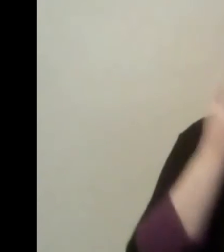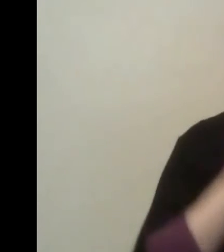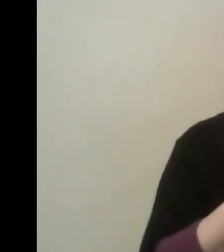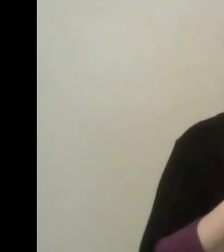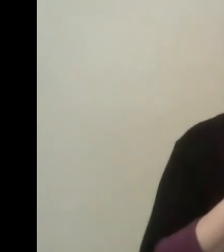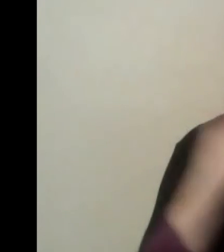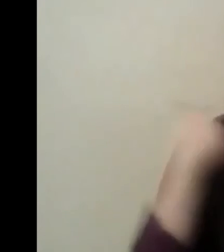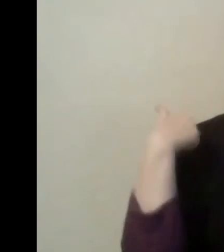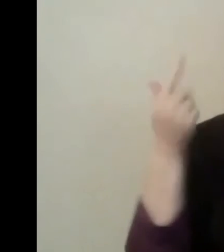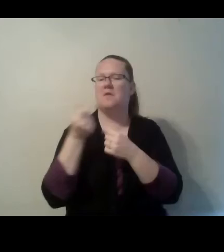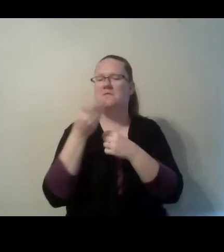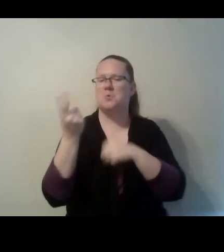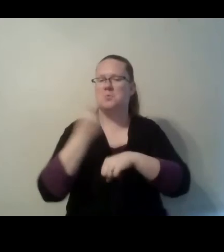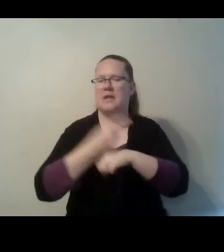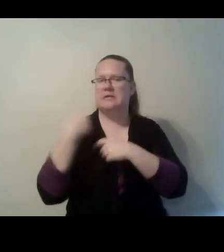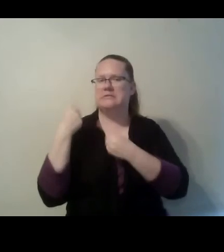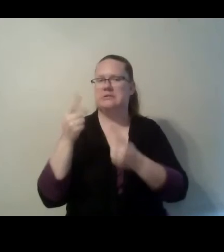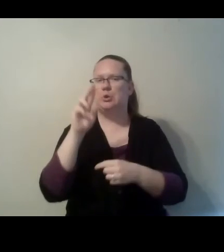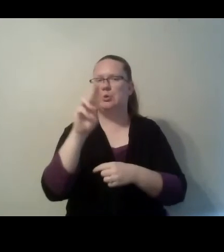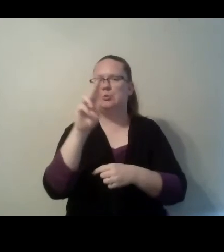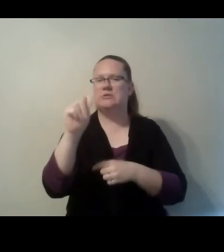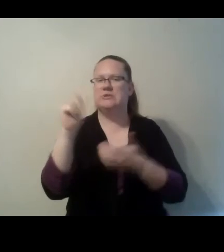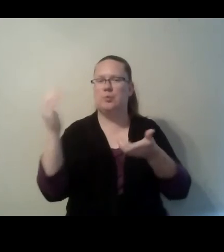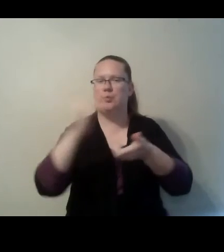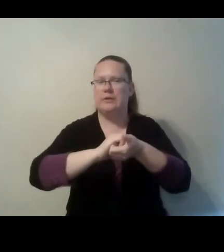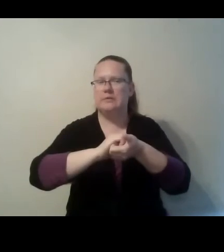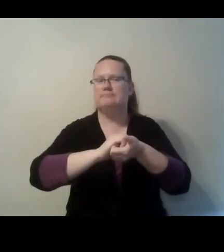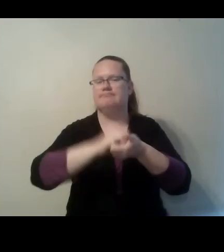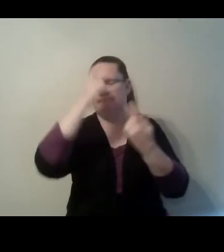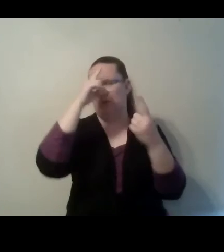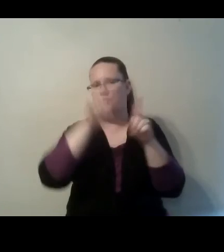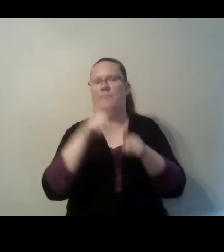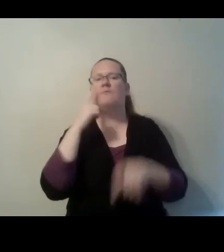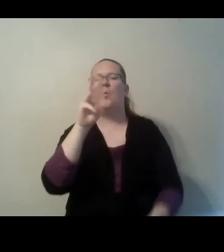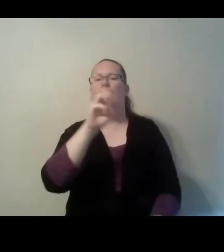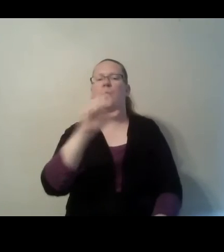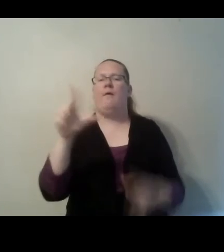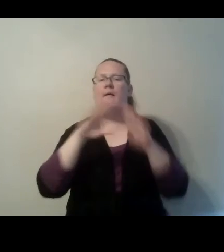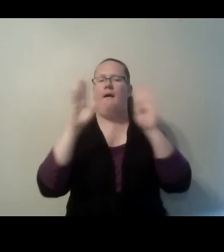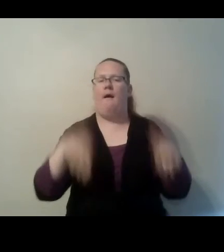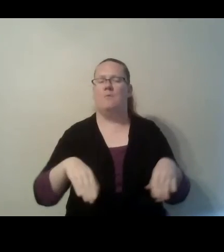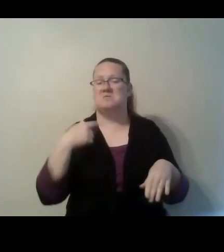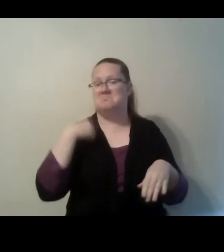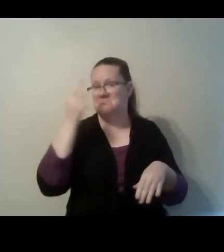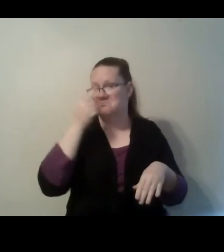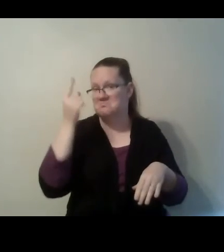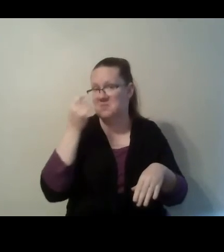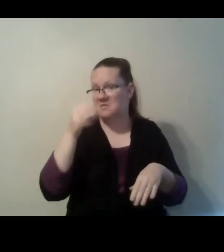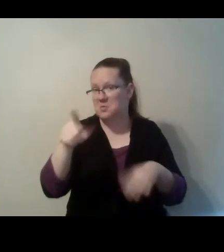since the agreement with UT for the well housing has been set up. I'm wondering if that has been utilized at all, if